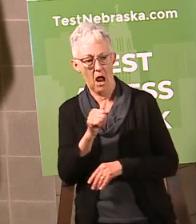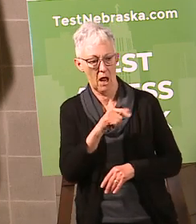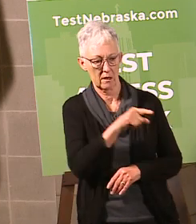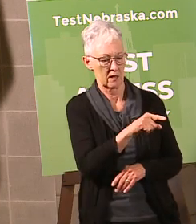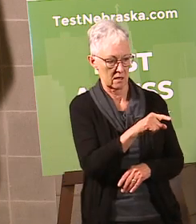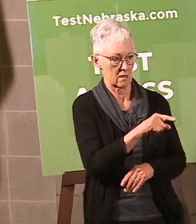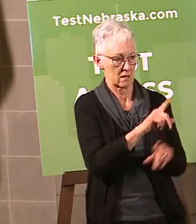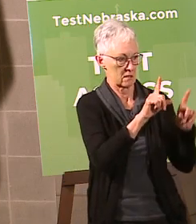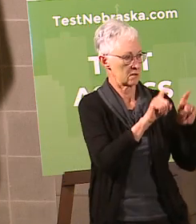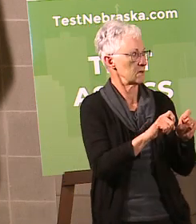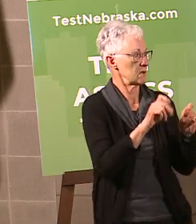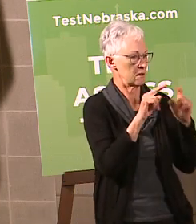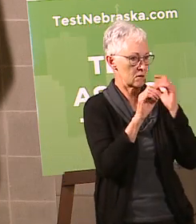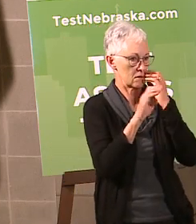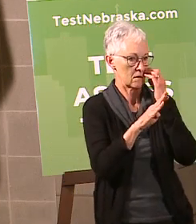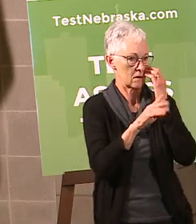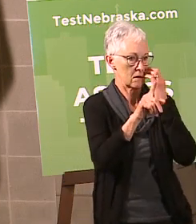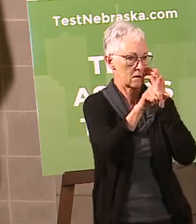I was sorry,